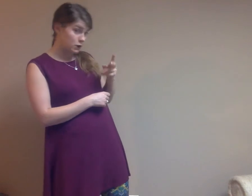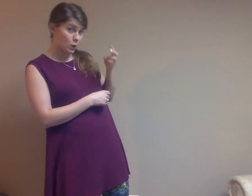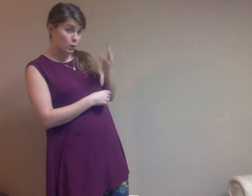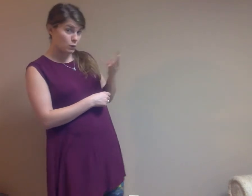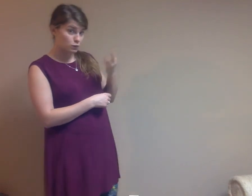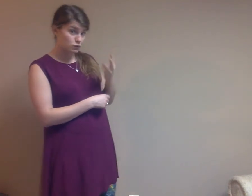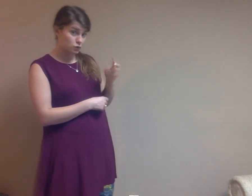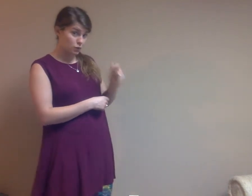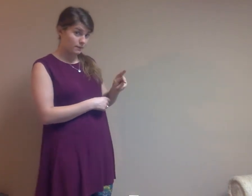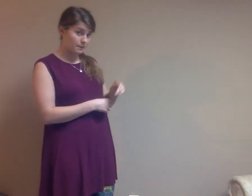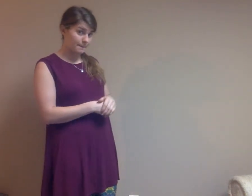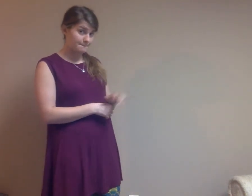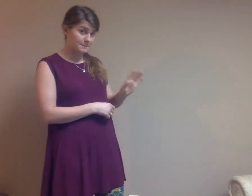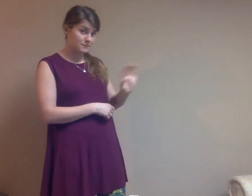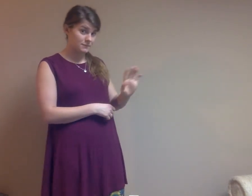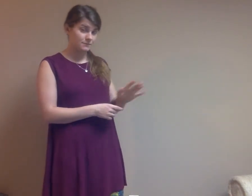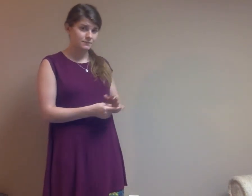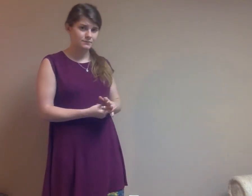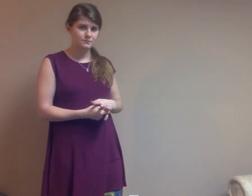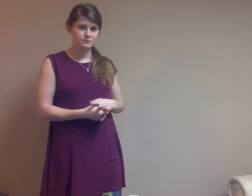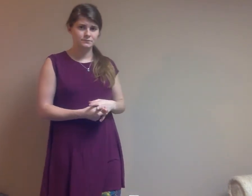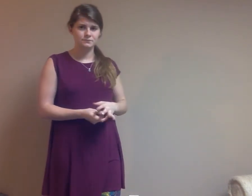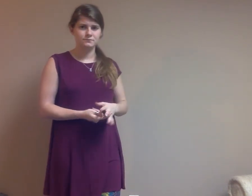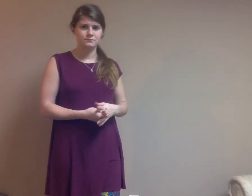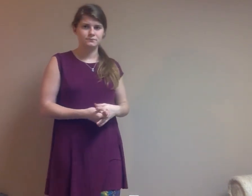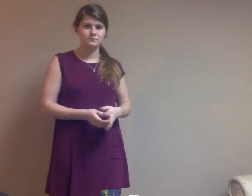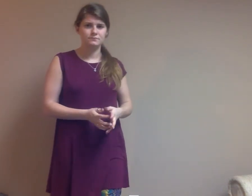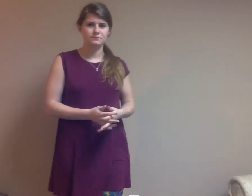Cheerio. Bye, darling. Cheerio, everyone. See you later. Bye bye.